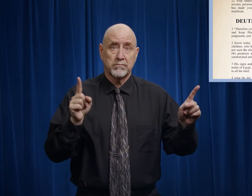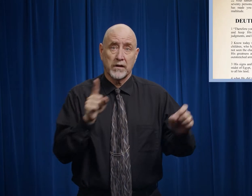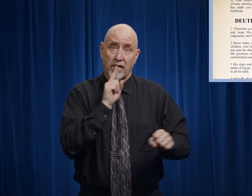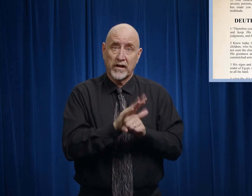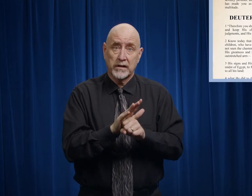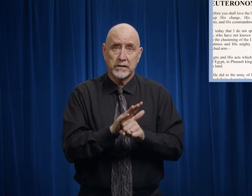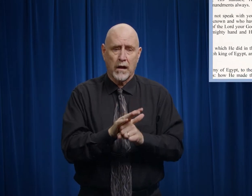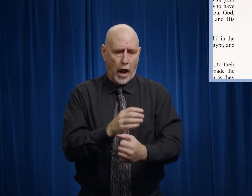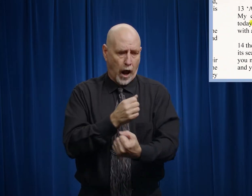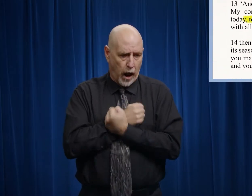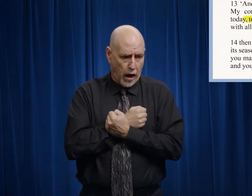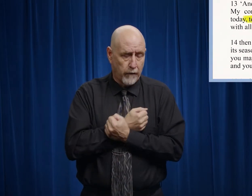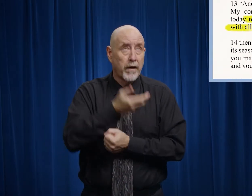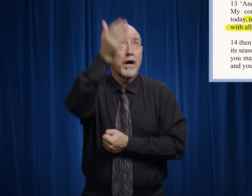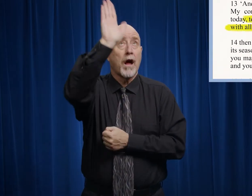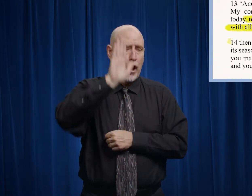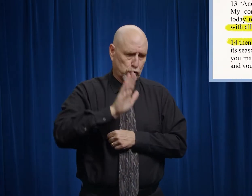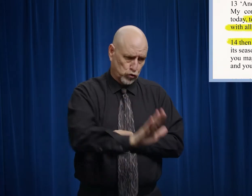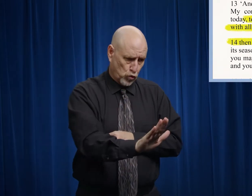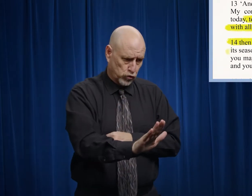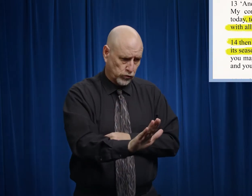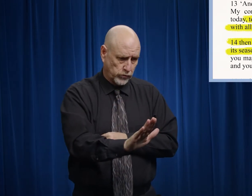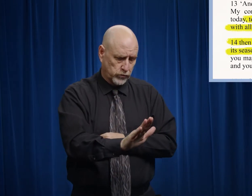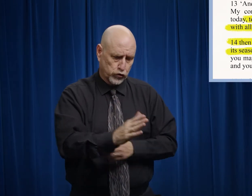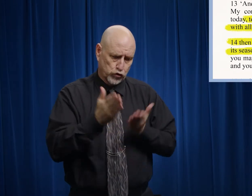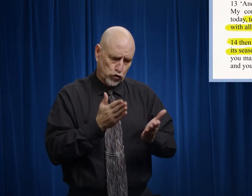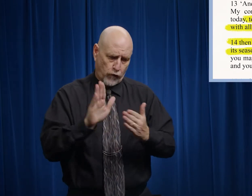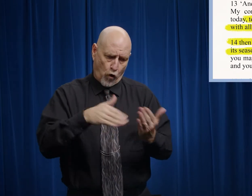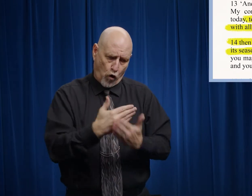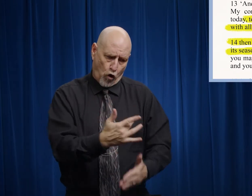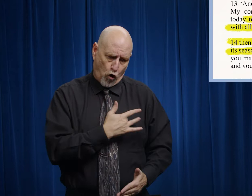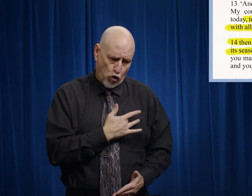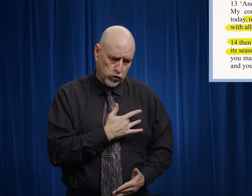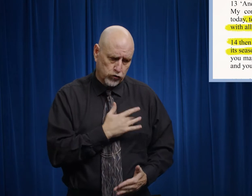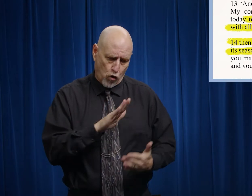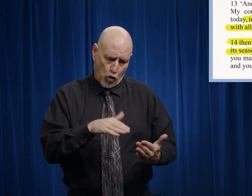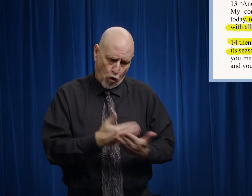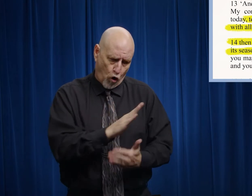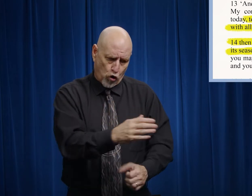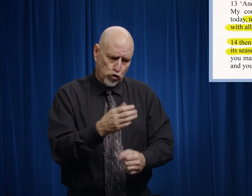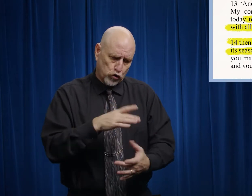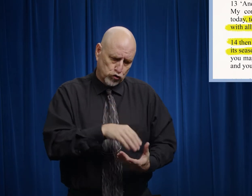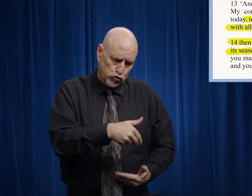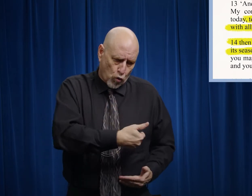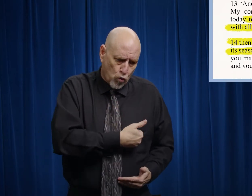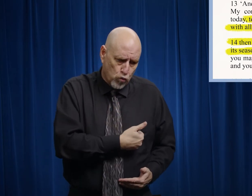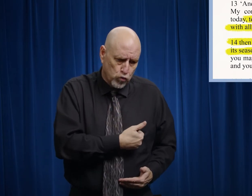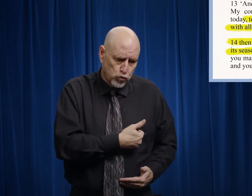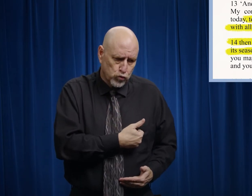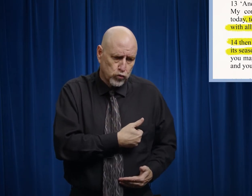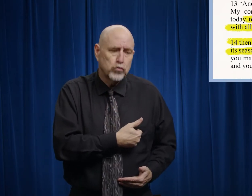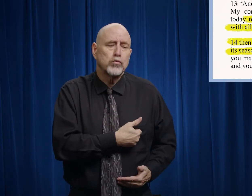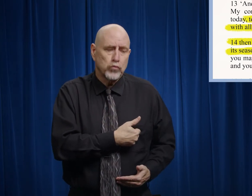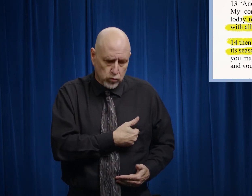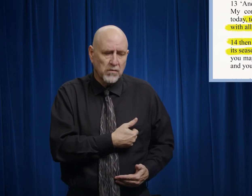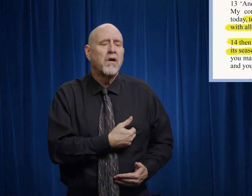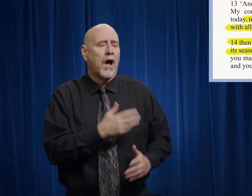said, to love the Lord your God and serve him with all of your heart and with all your soul. Then I will